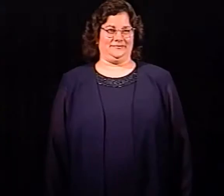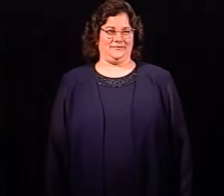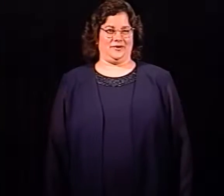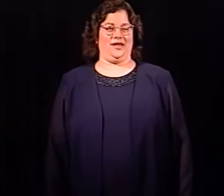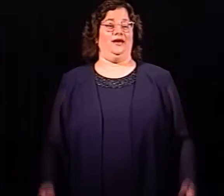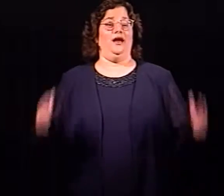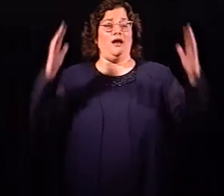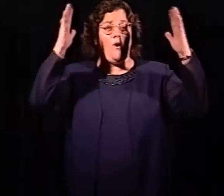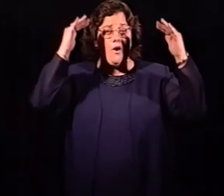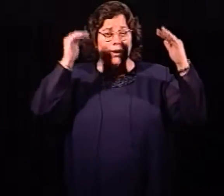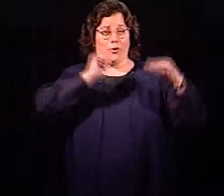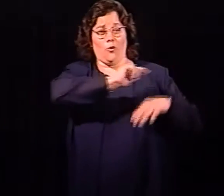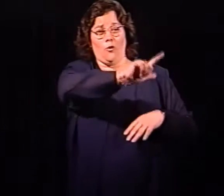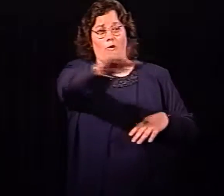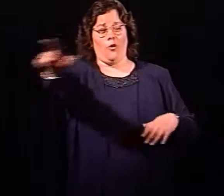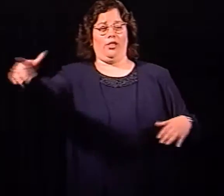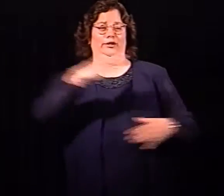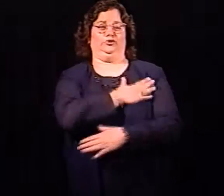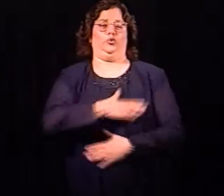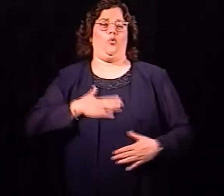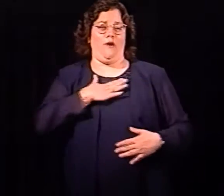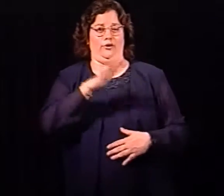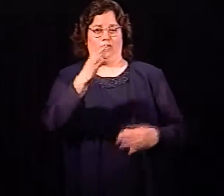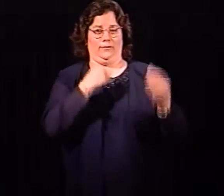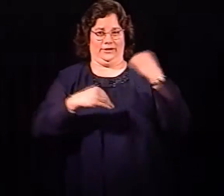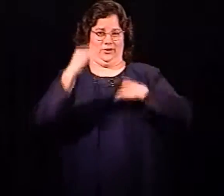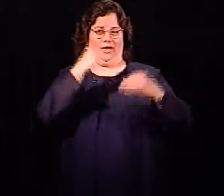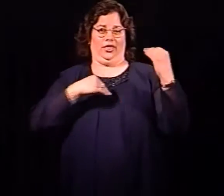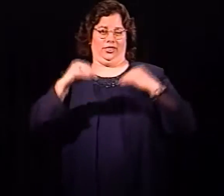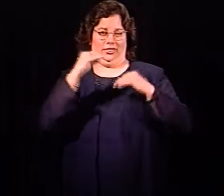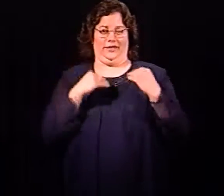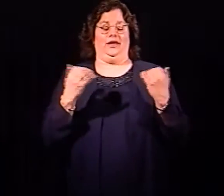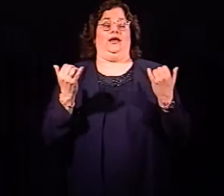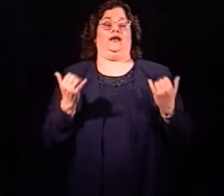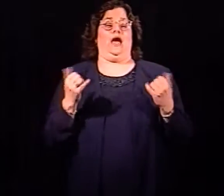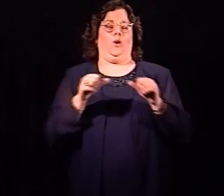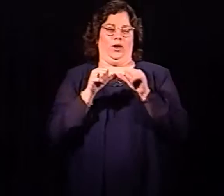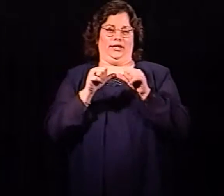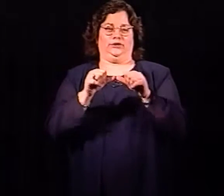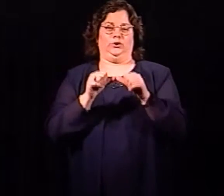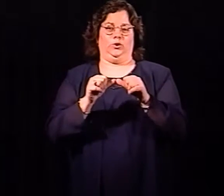We hope you all enjoyed your meal. Now we continue the Seder.